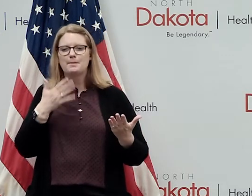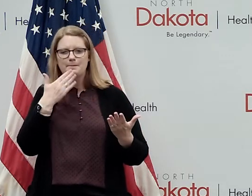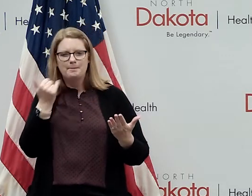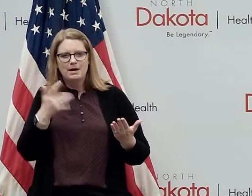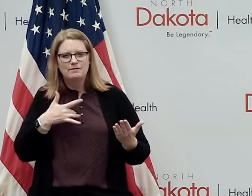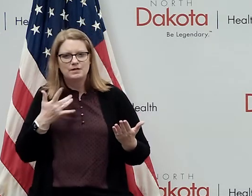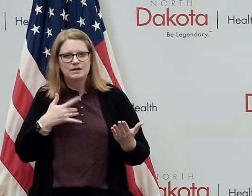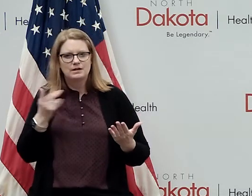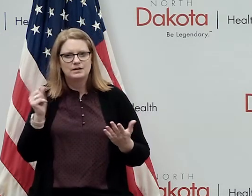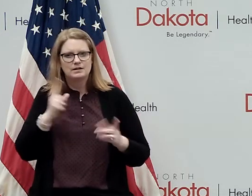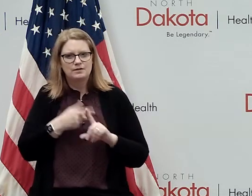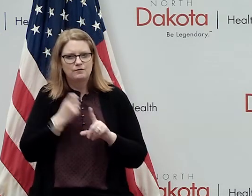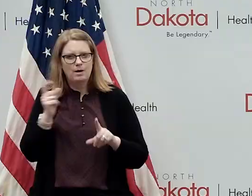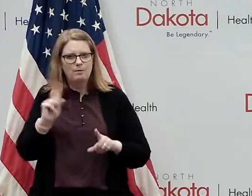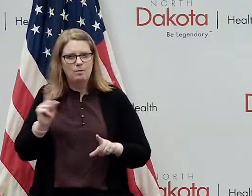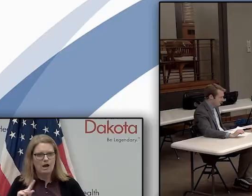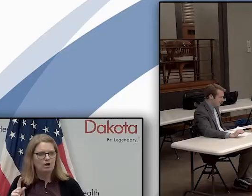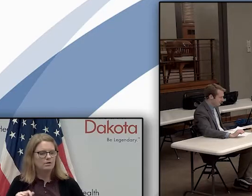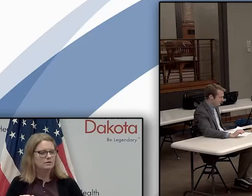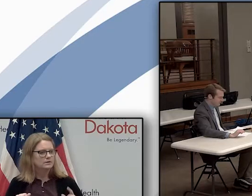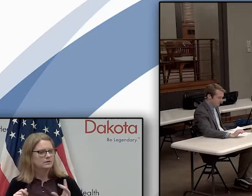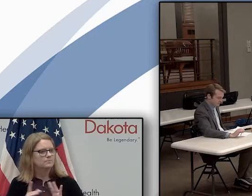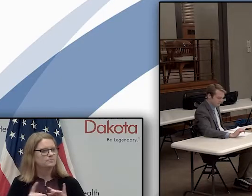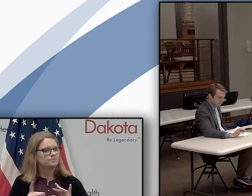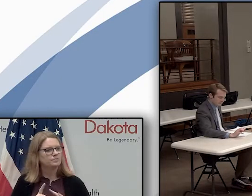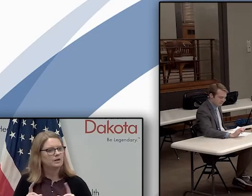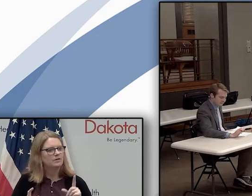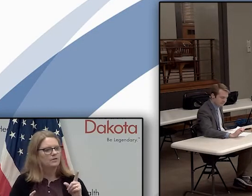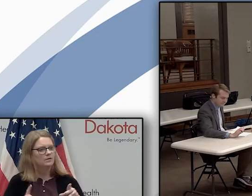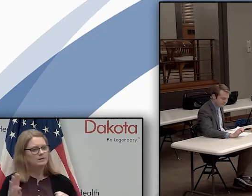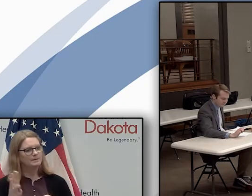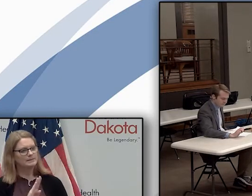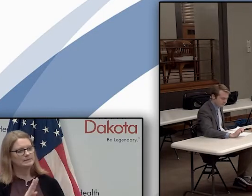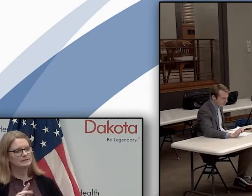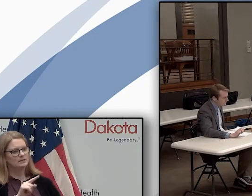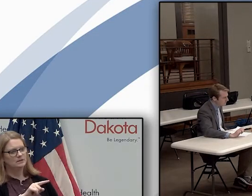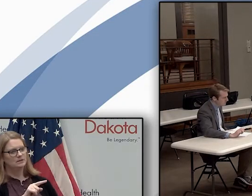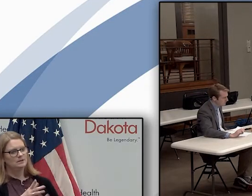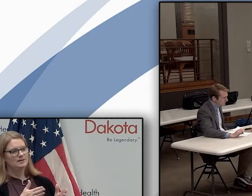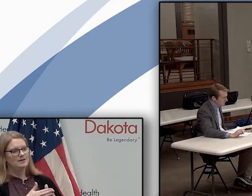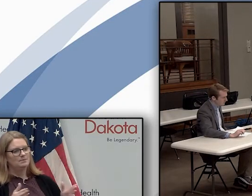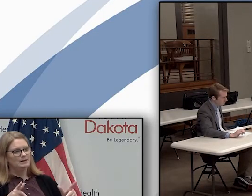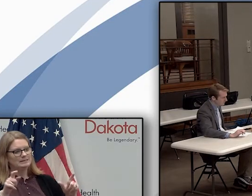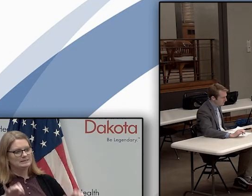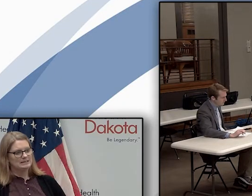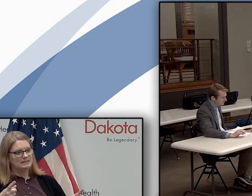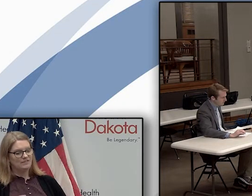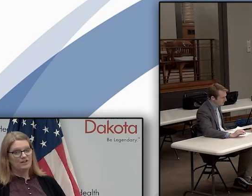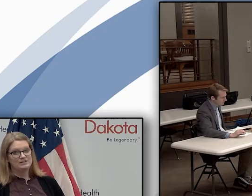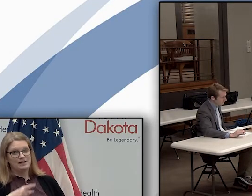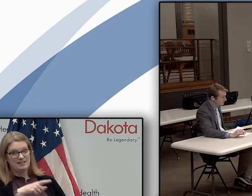going. Just to follow up on that quickly, you mentioned the businesses. Could that mean mass testing events at these